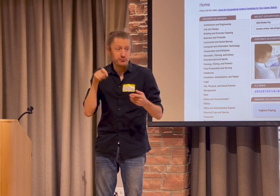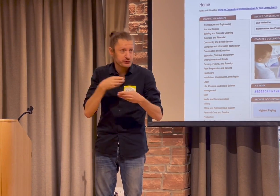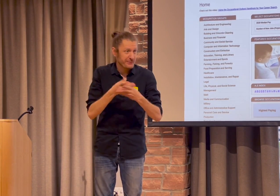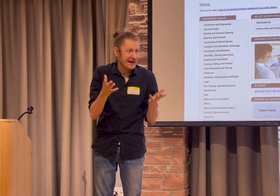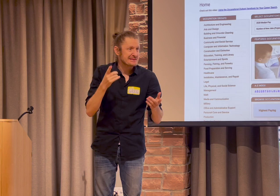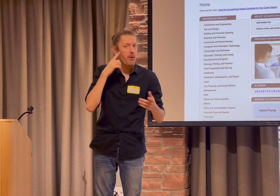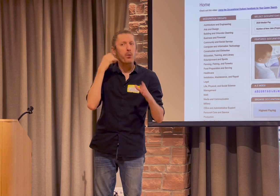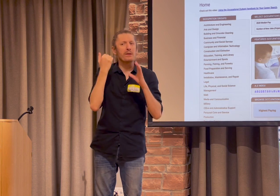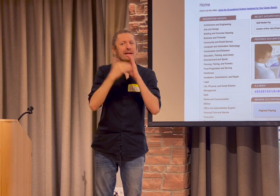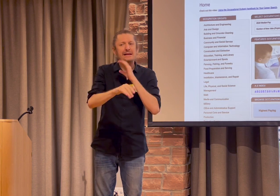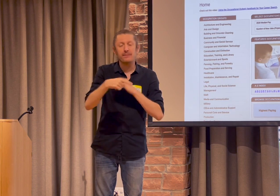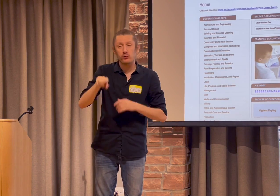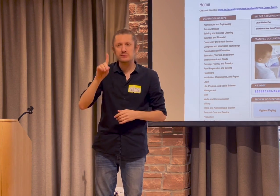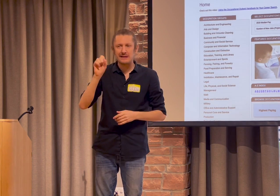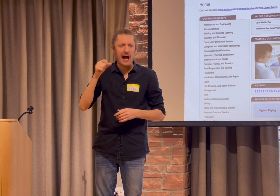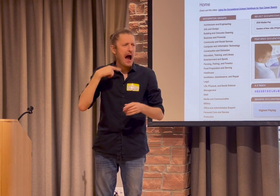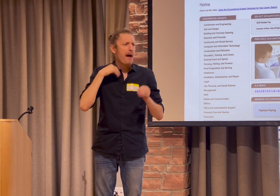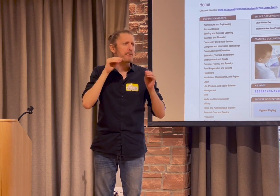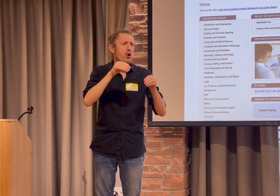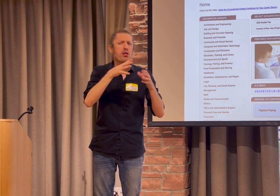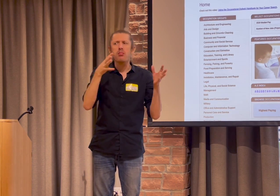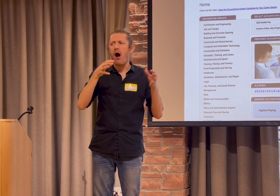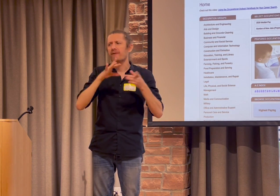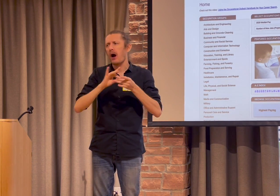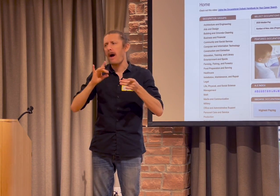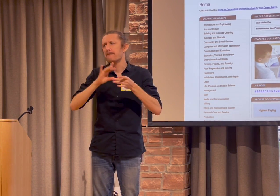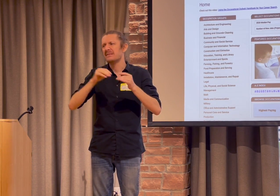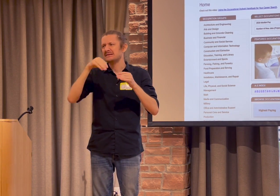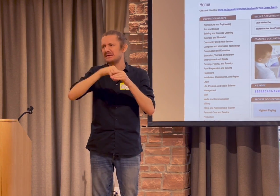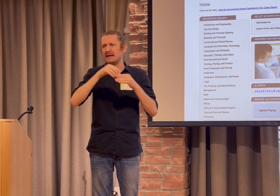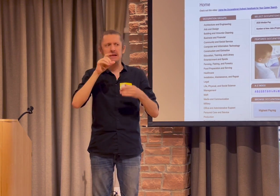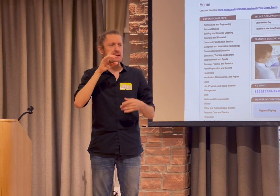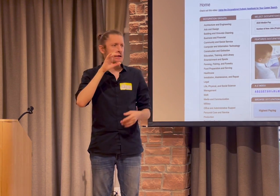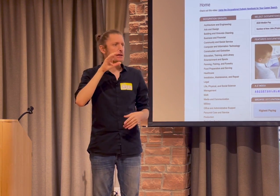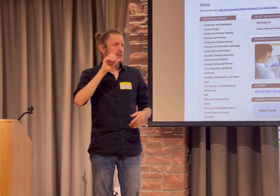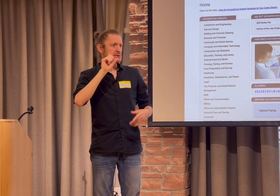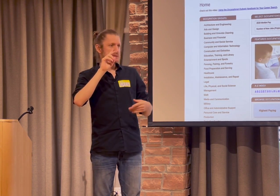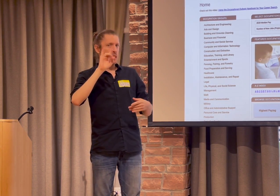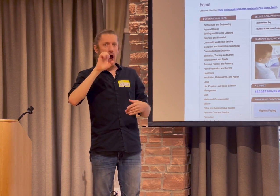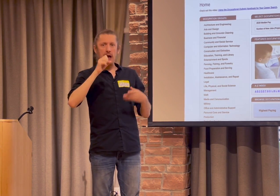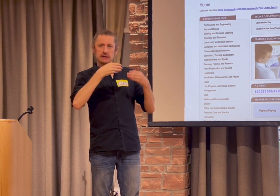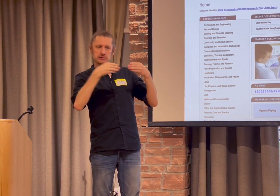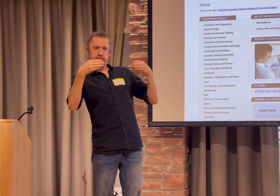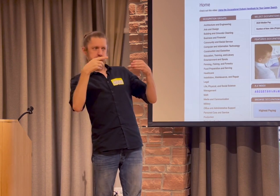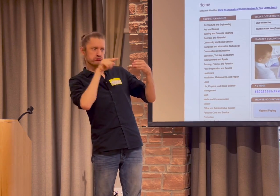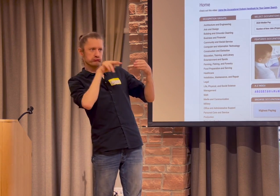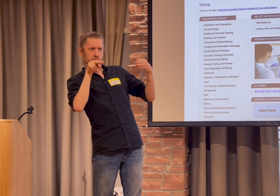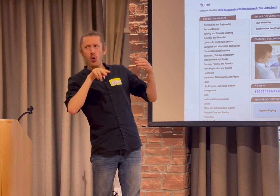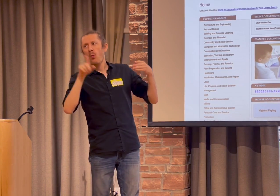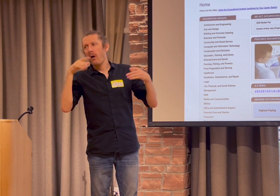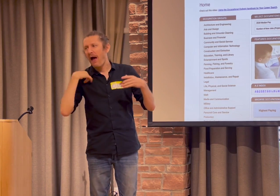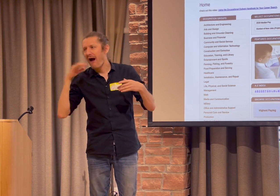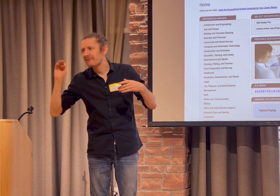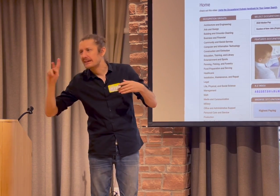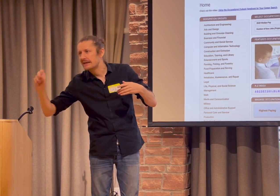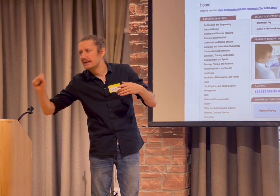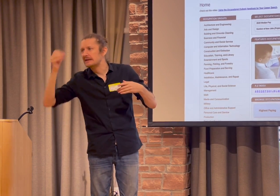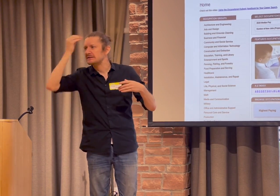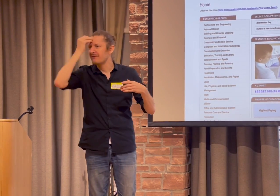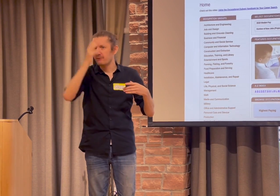I do have slides that I'll pass out later, and I can also email them to you, where there's a lot of my personal comments in the slides.